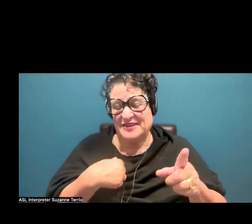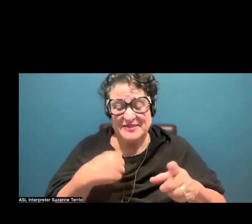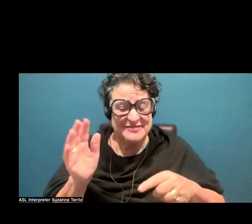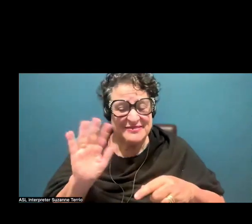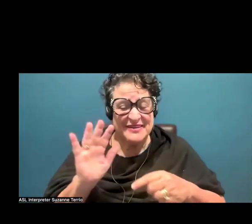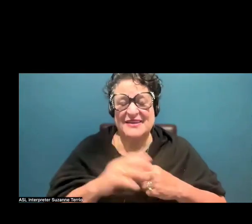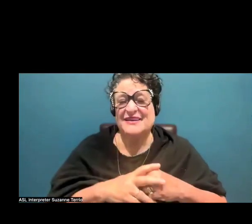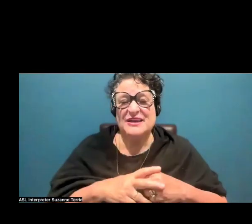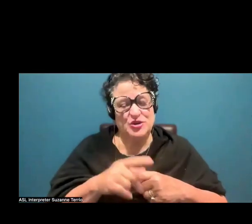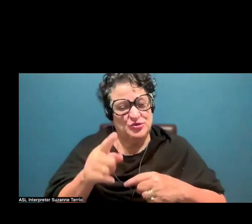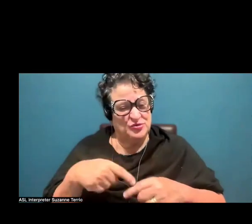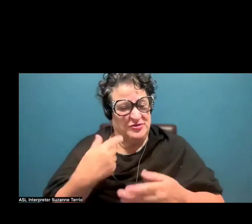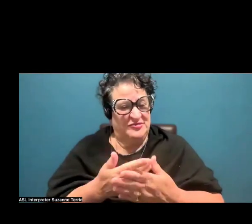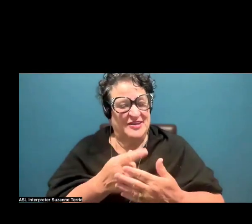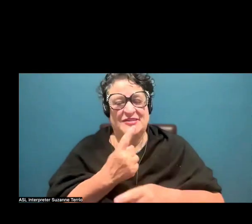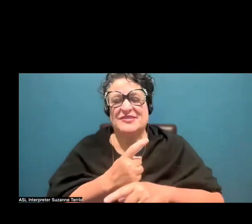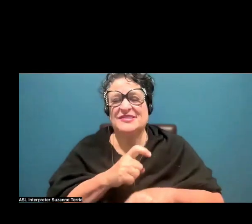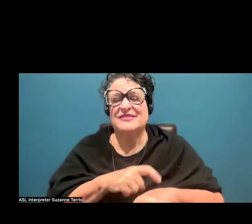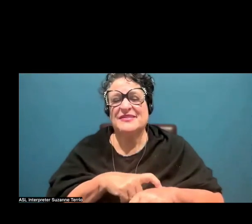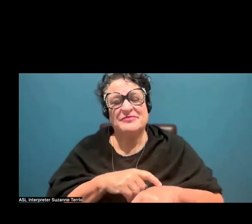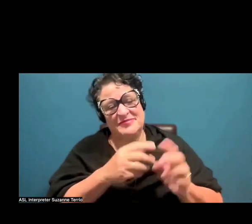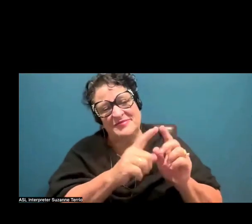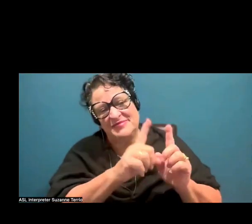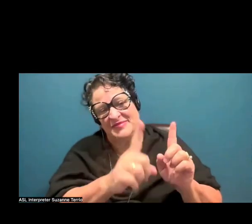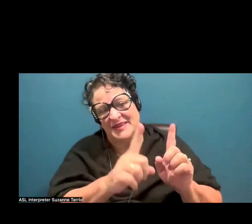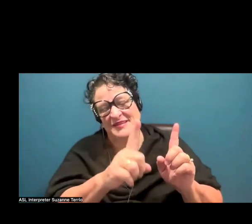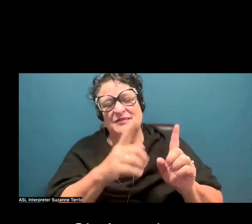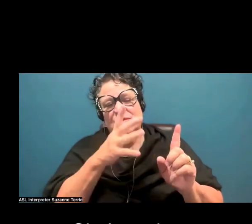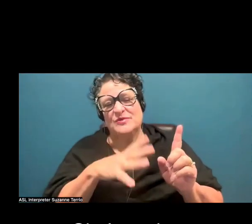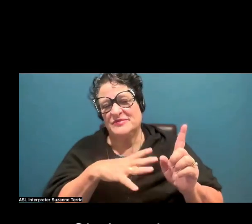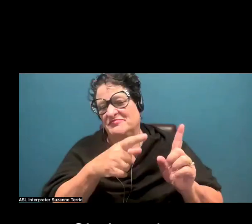You're right on time. Next to him, Mrs. Bristow doesn't look